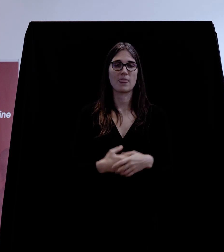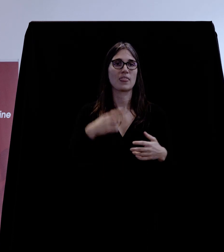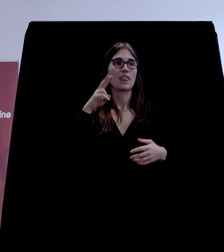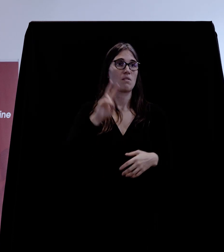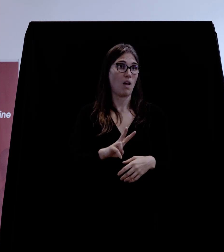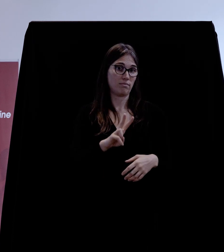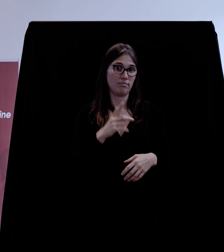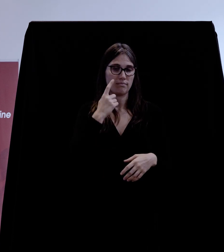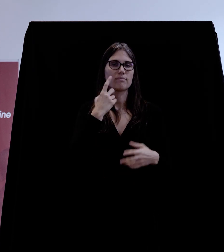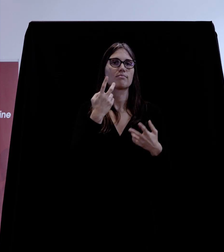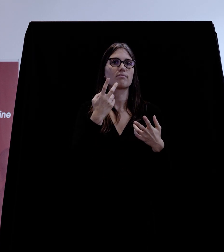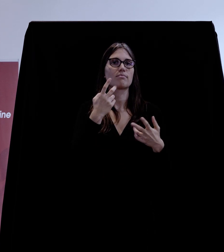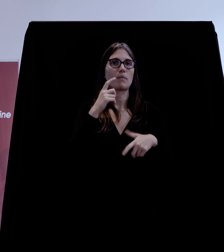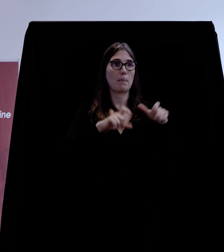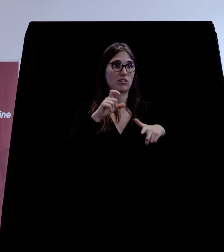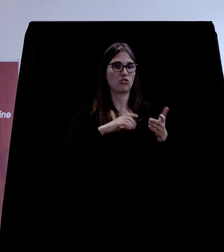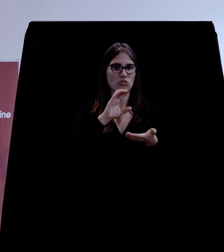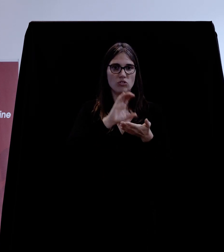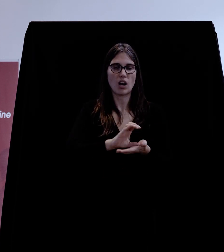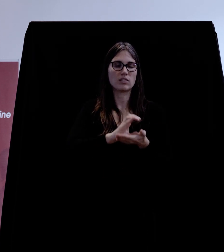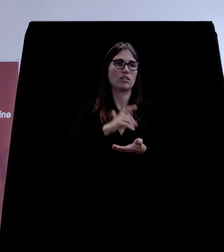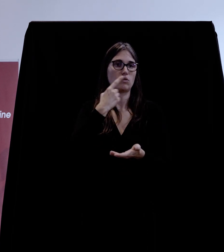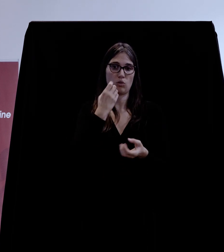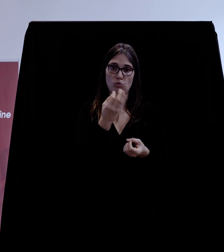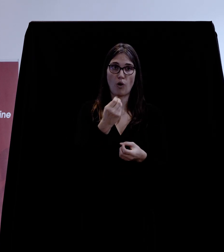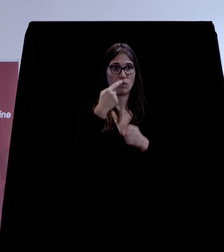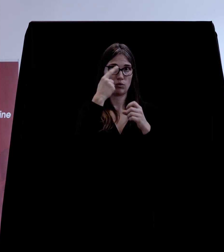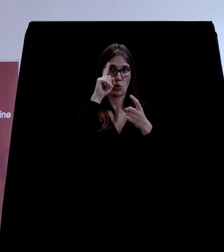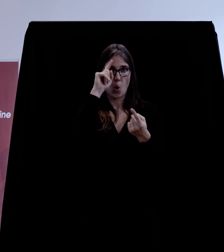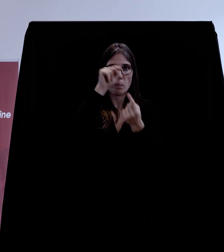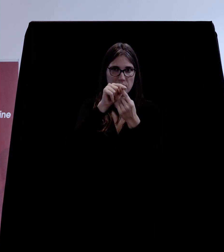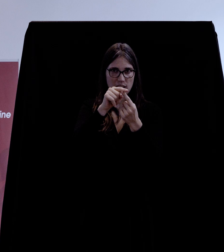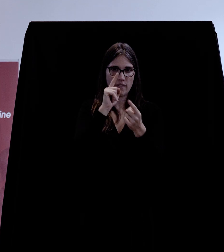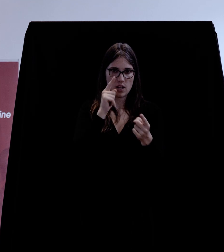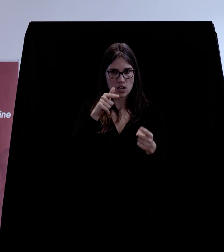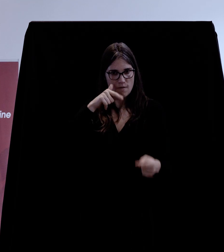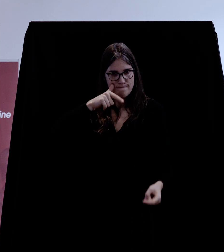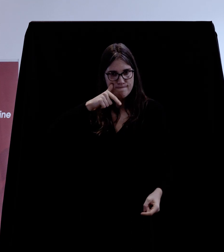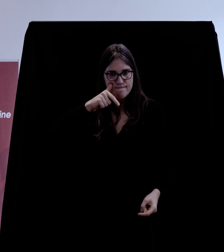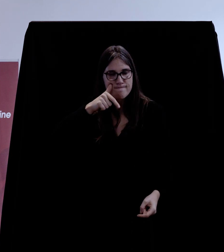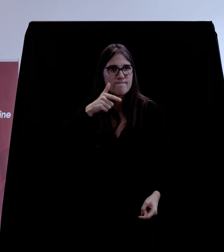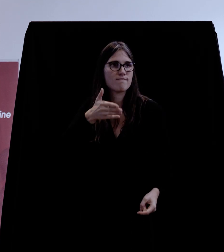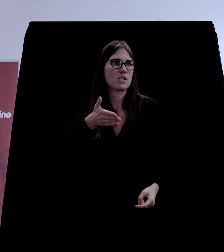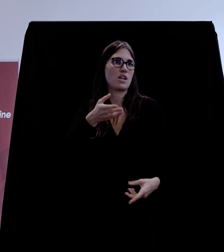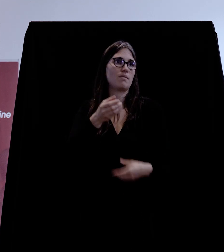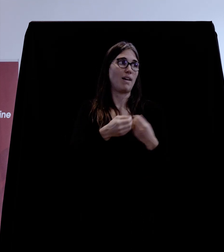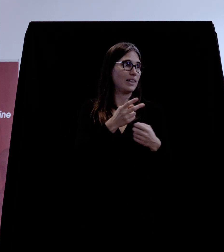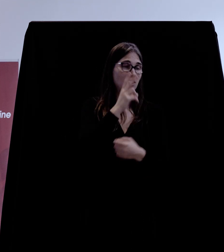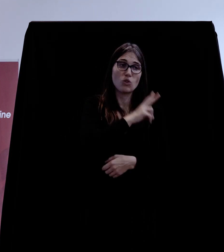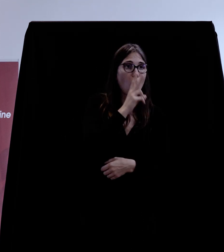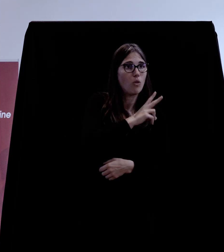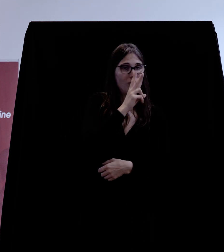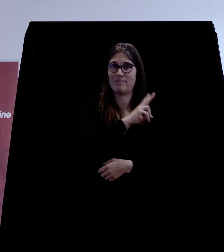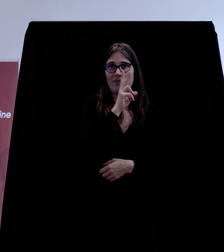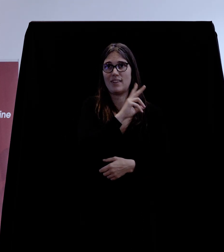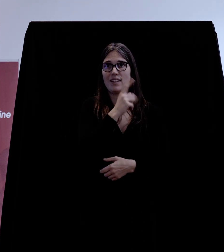have a sense of humor. I mean, they'll really crack you up. They make me laugh. They're so funny. They just have perspective on life and the world,